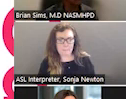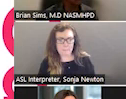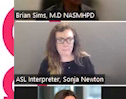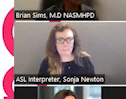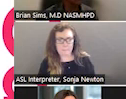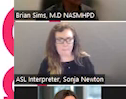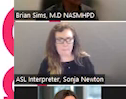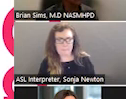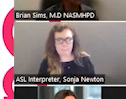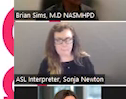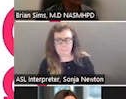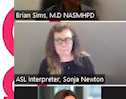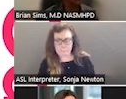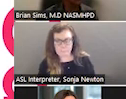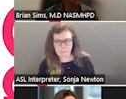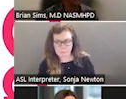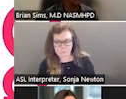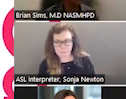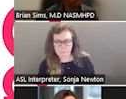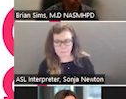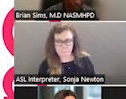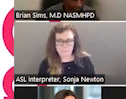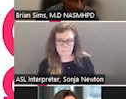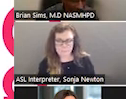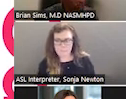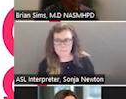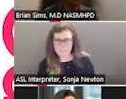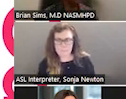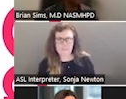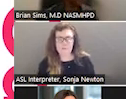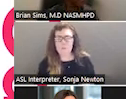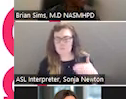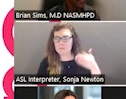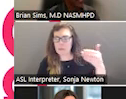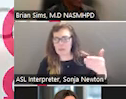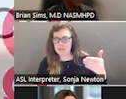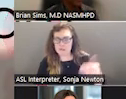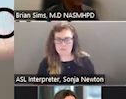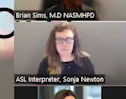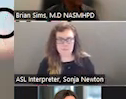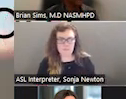I'm saying he's not on. Sorry. Okay, well then next slide, please.